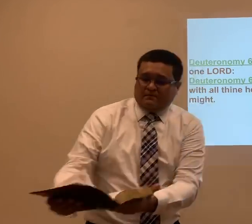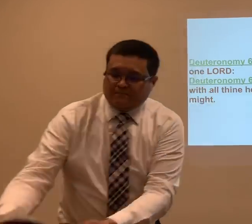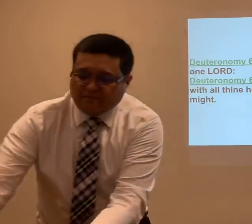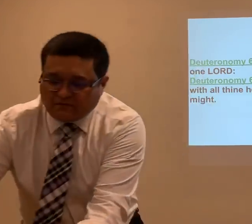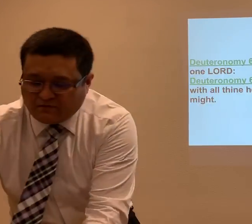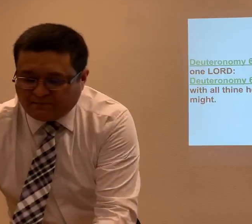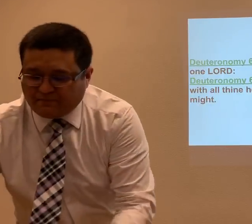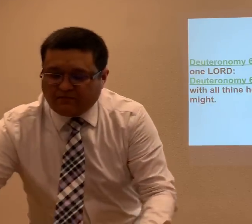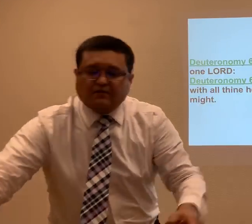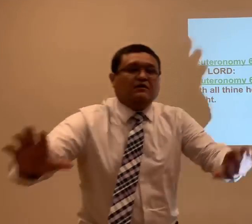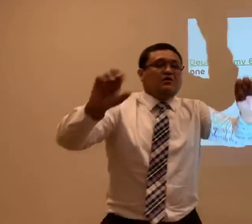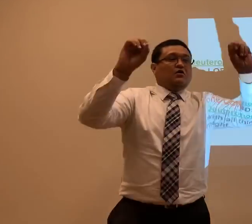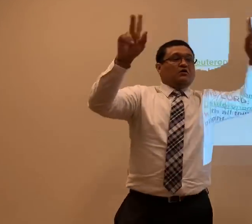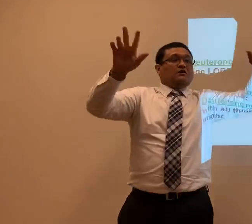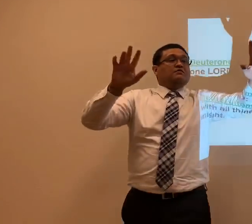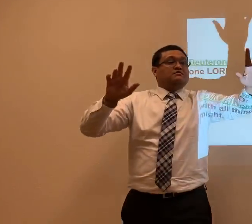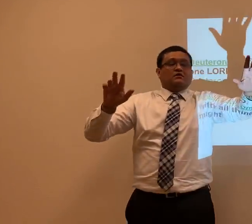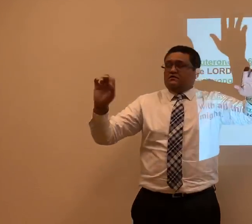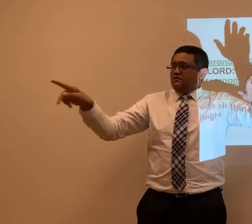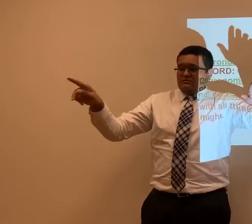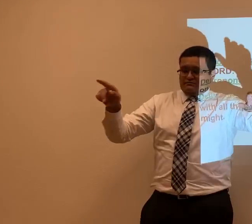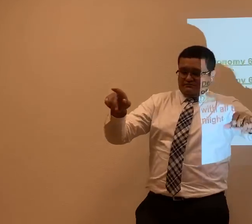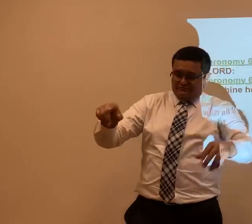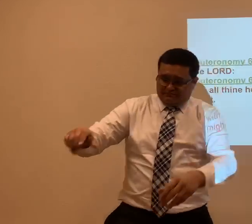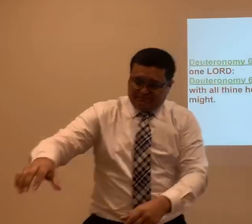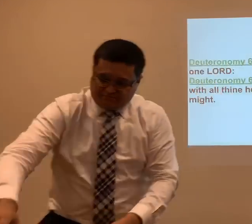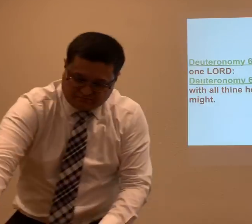Okay, they're looking for that. Okay.